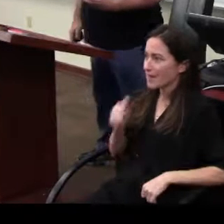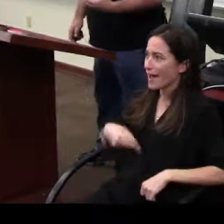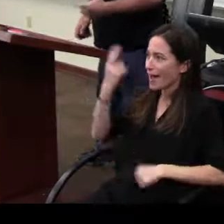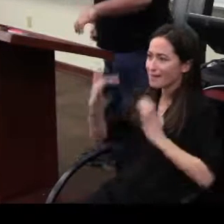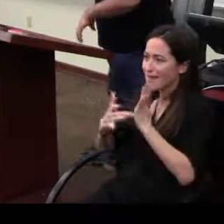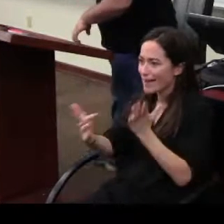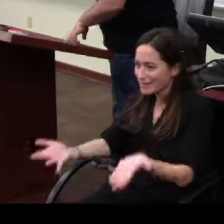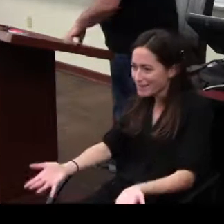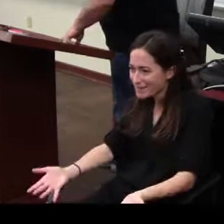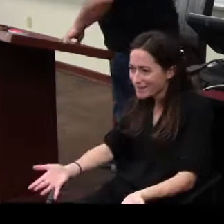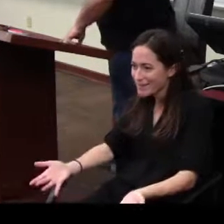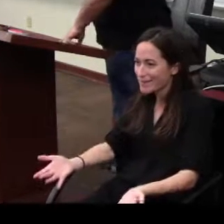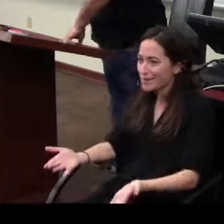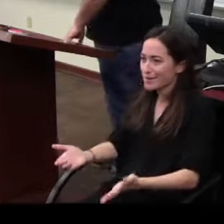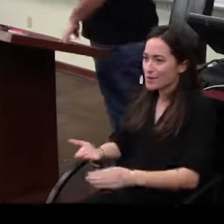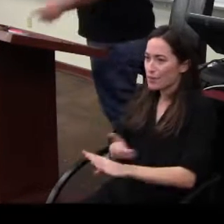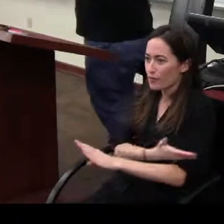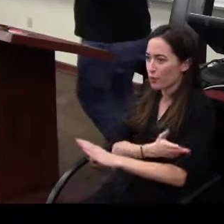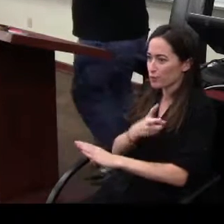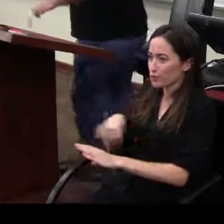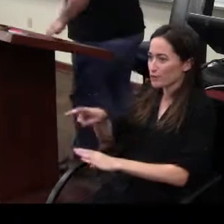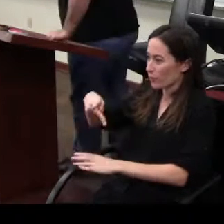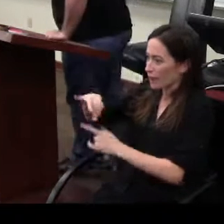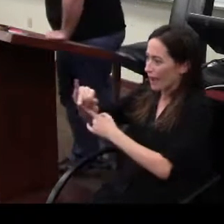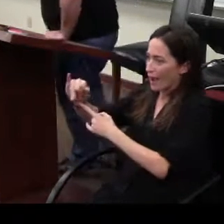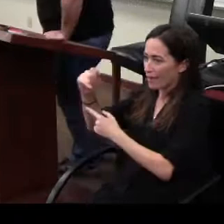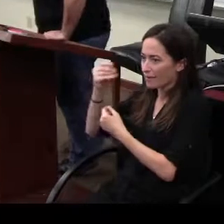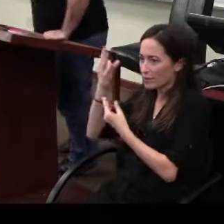beauty of this. And then, of course, ransomware.